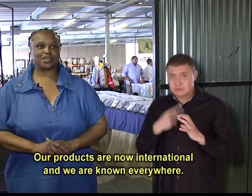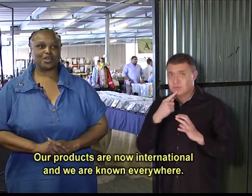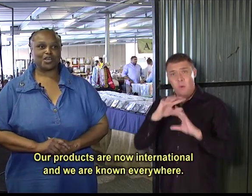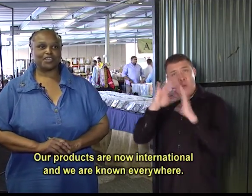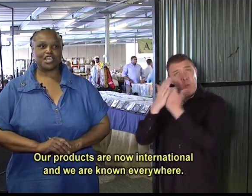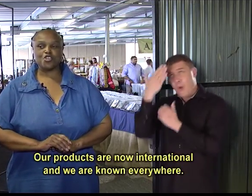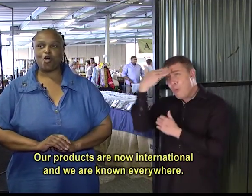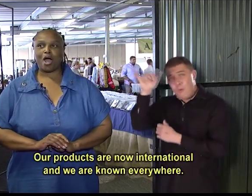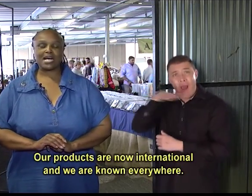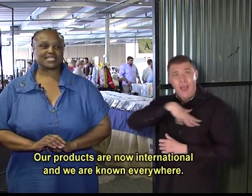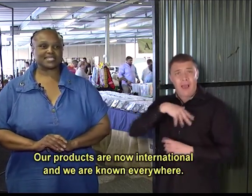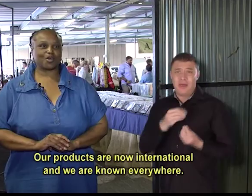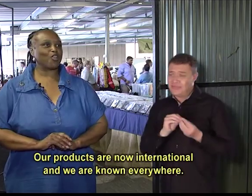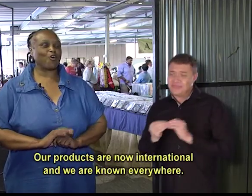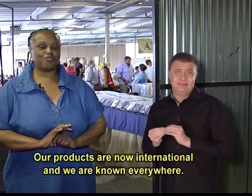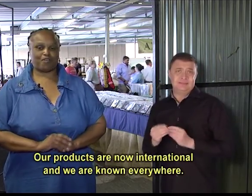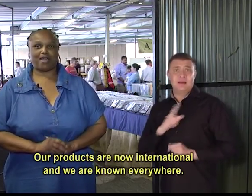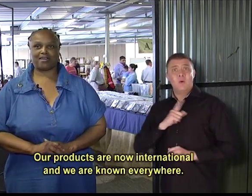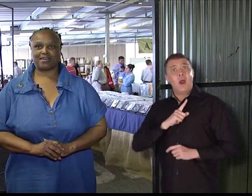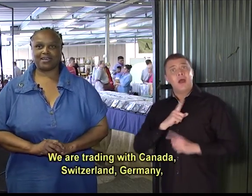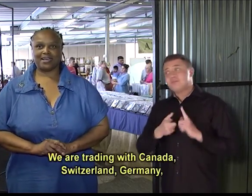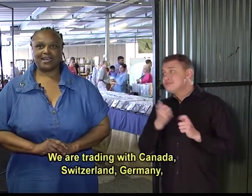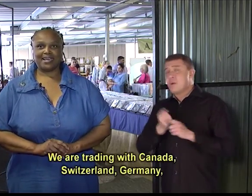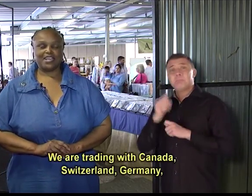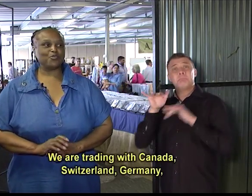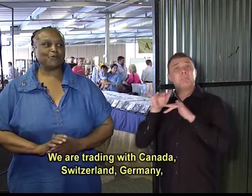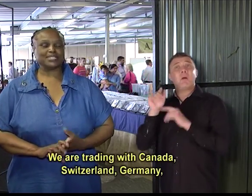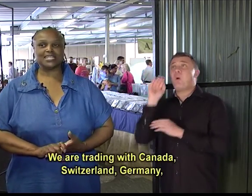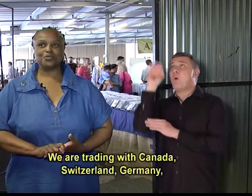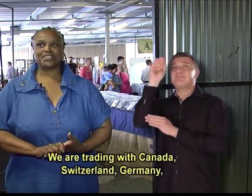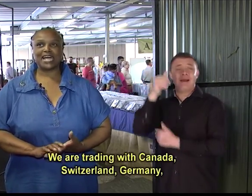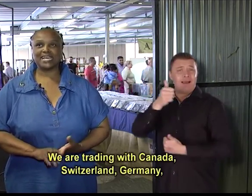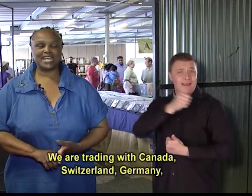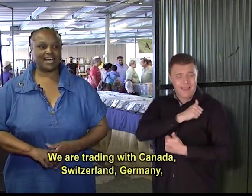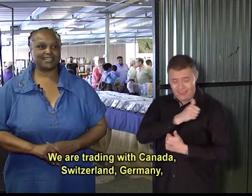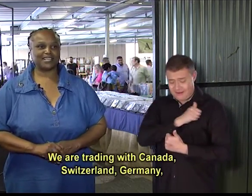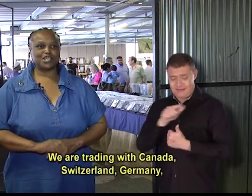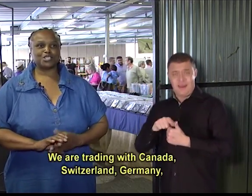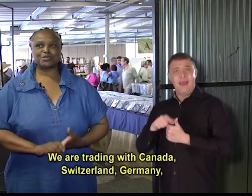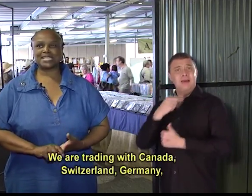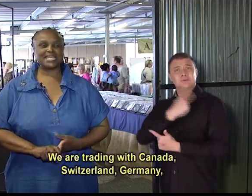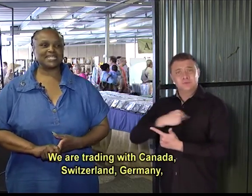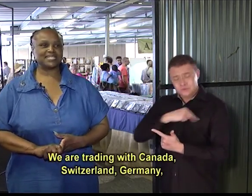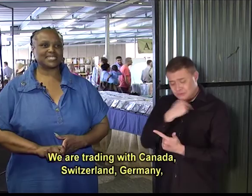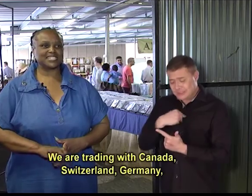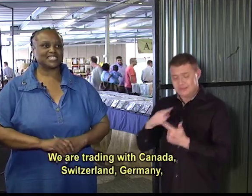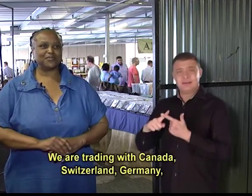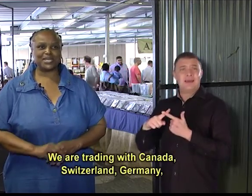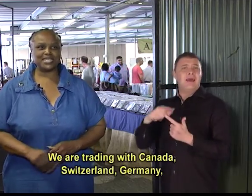worldwide. They know us all over. And we were dealing with Canada,